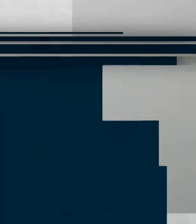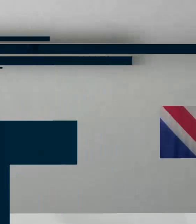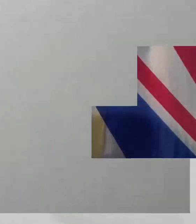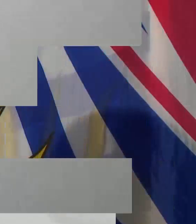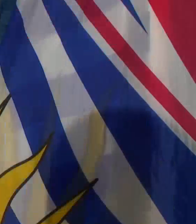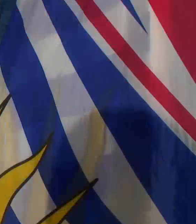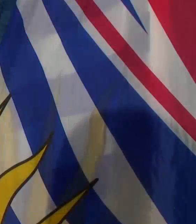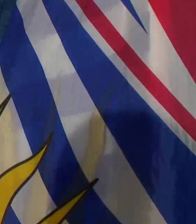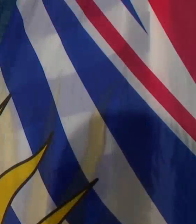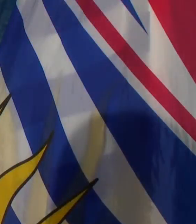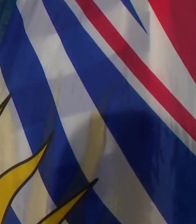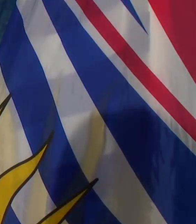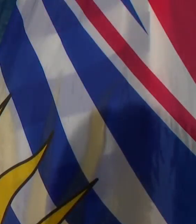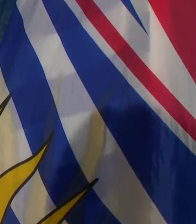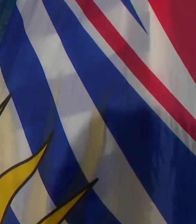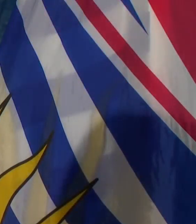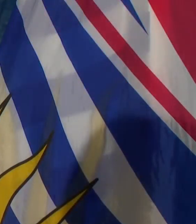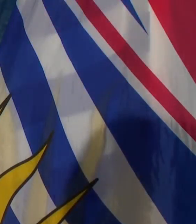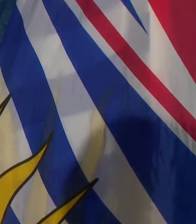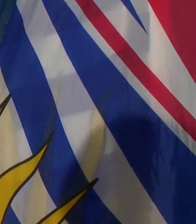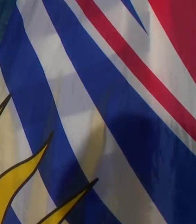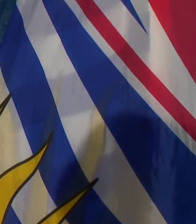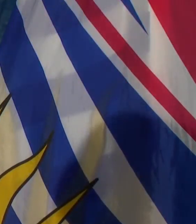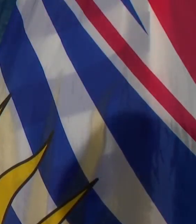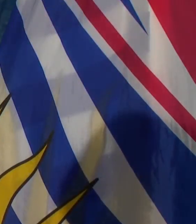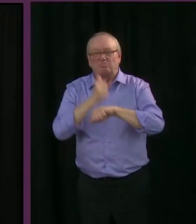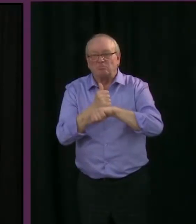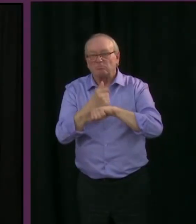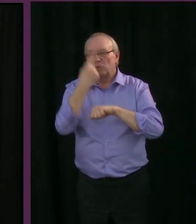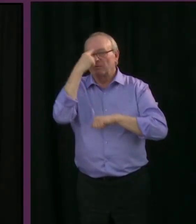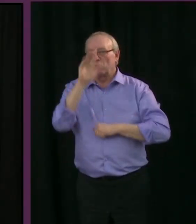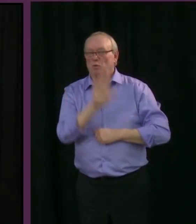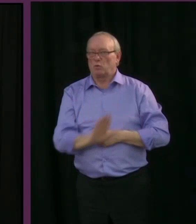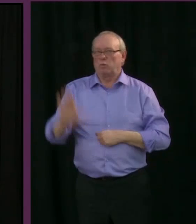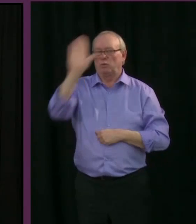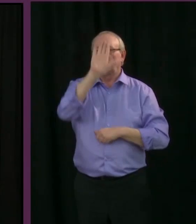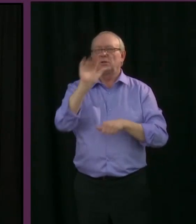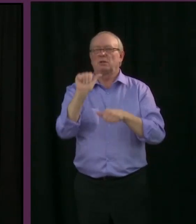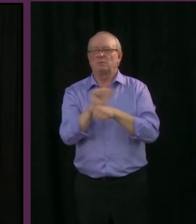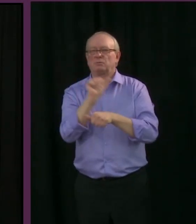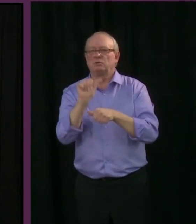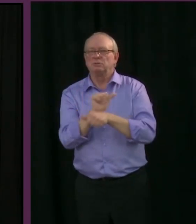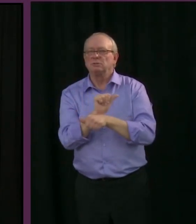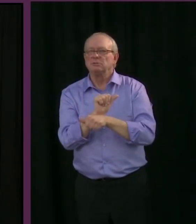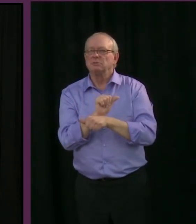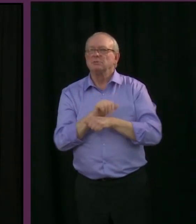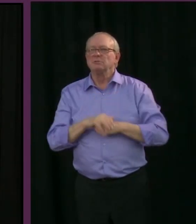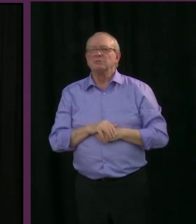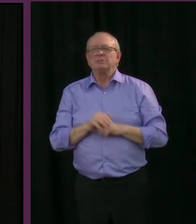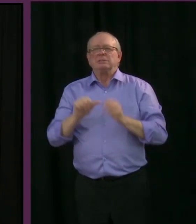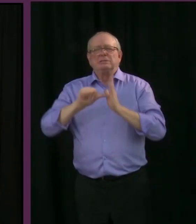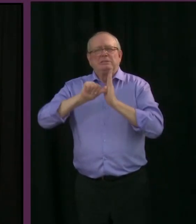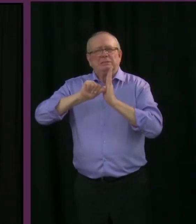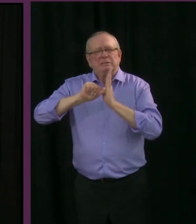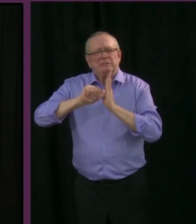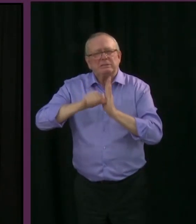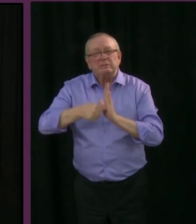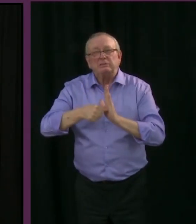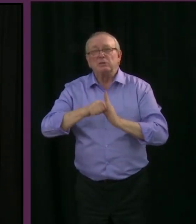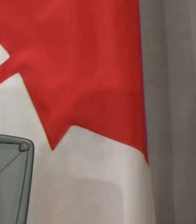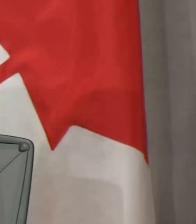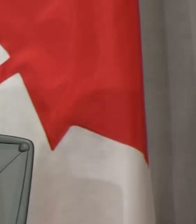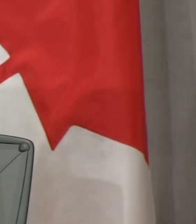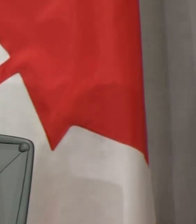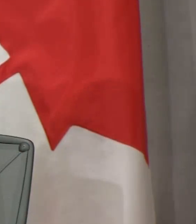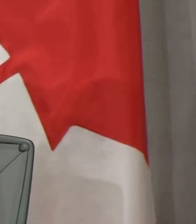to be kind, to be calm, and to be safe. When we all work together, we all follow these restrictions, we can bring the numbers